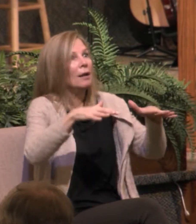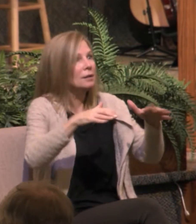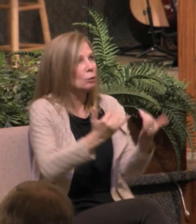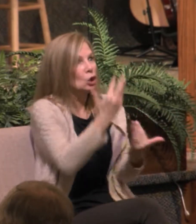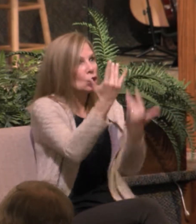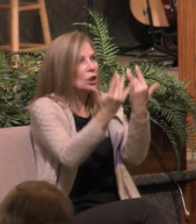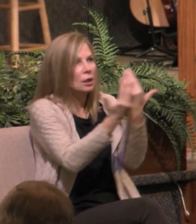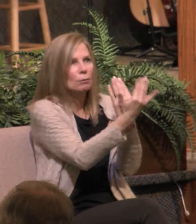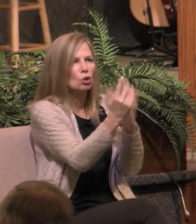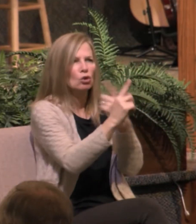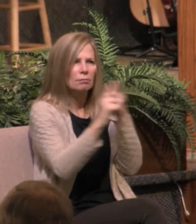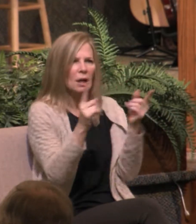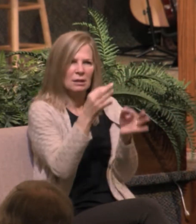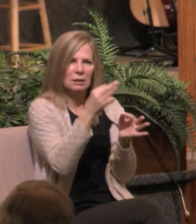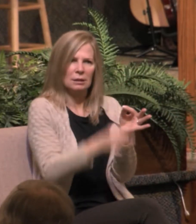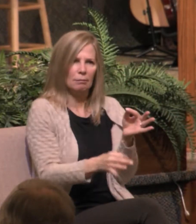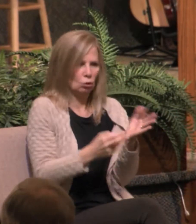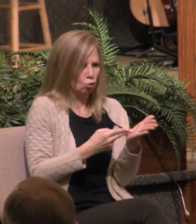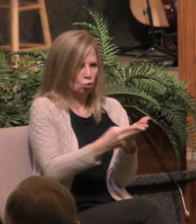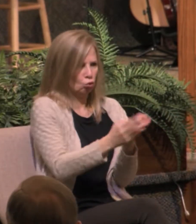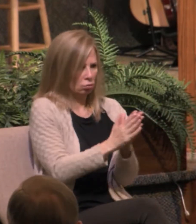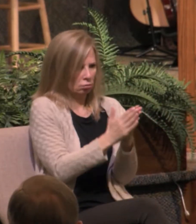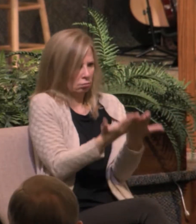simple truths of the words of Scripture,